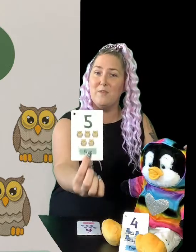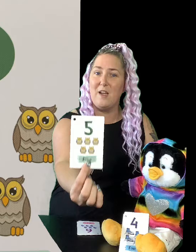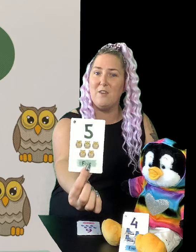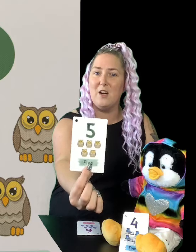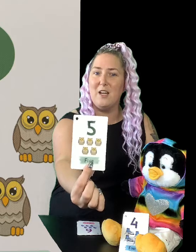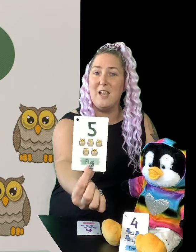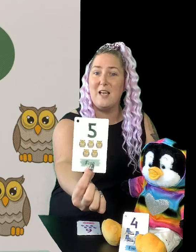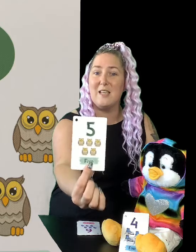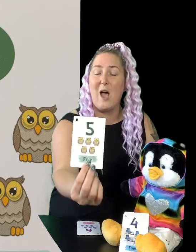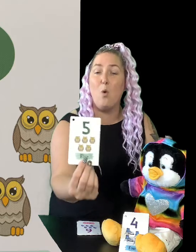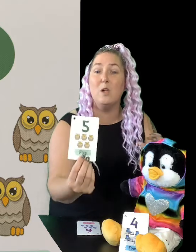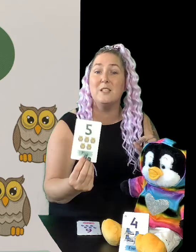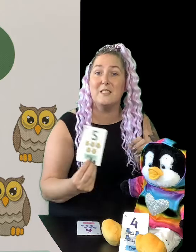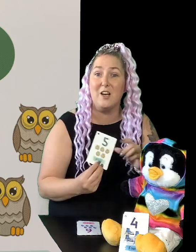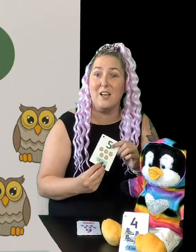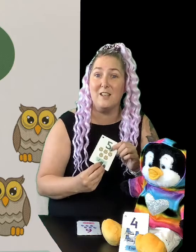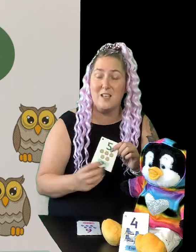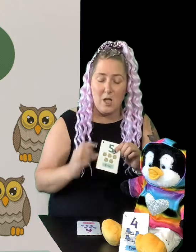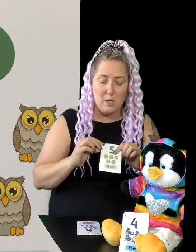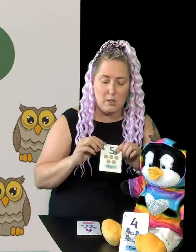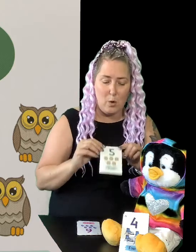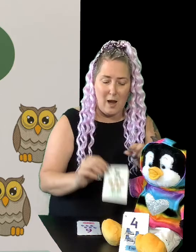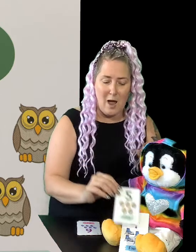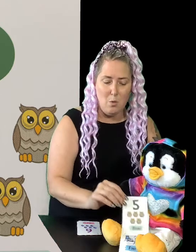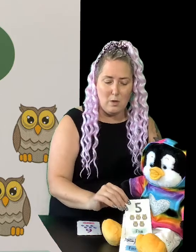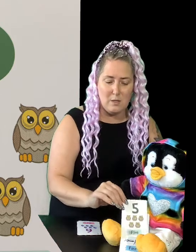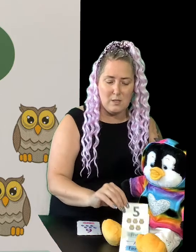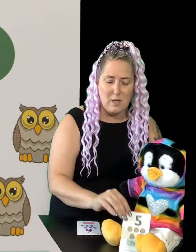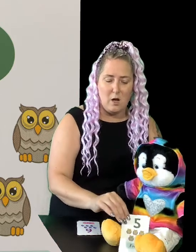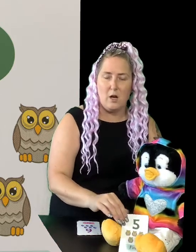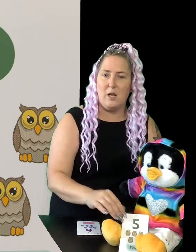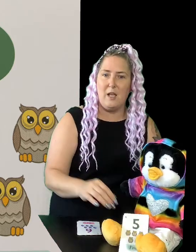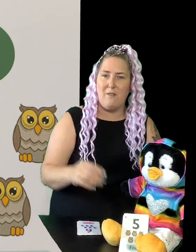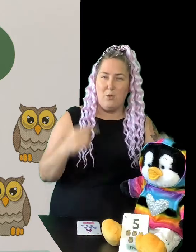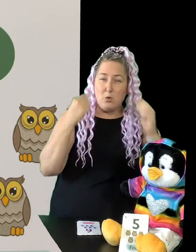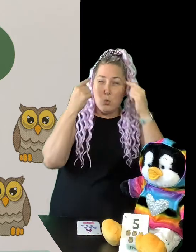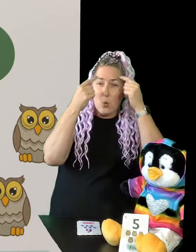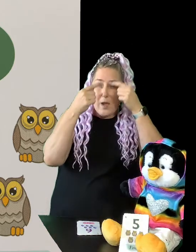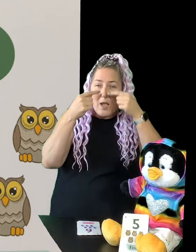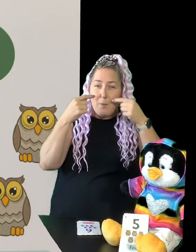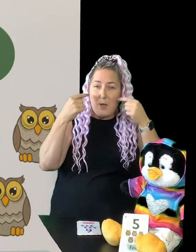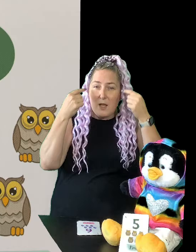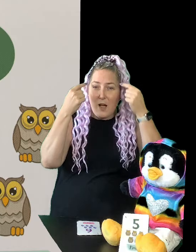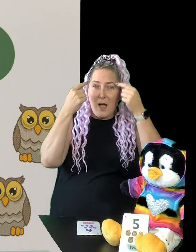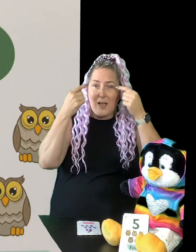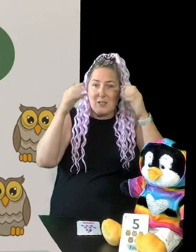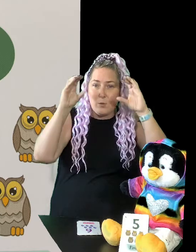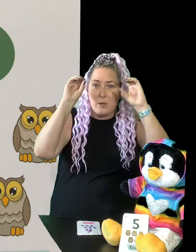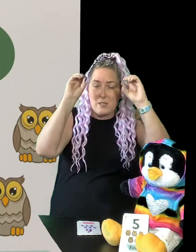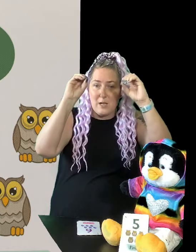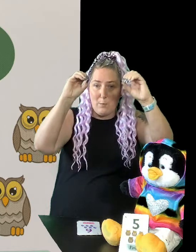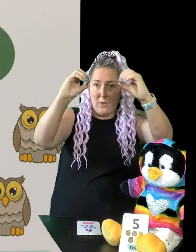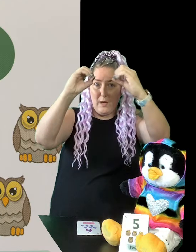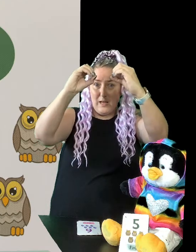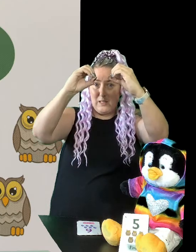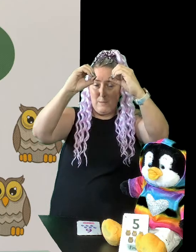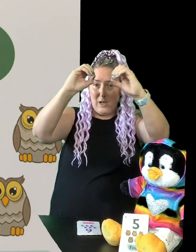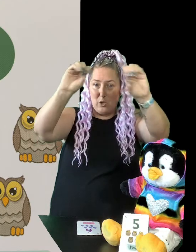5 card, and it has owls on it. So our owls are going to have those great big eyes. So we're going to take both our hands and make